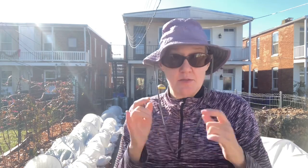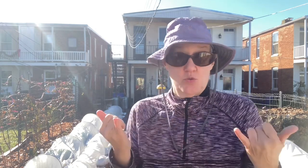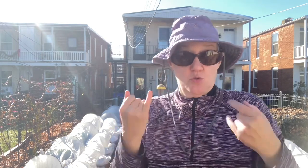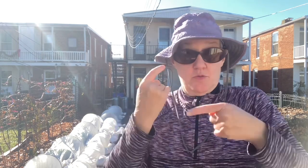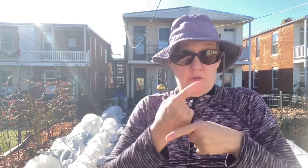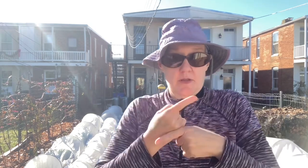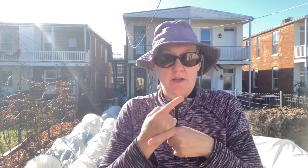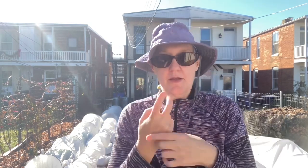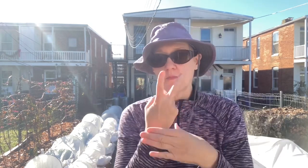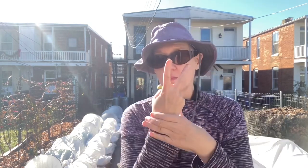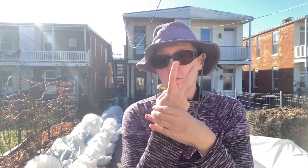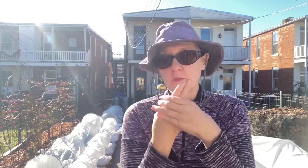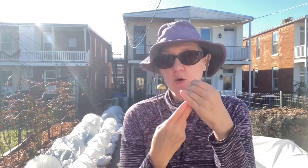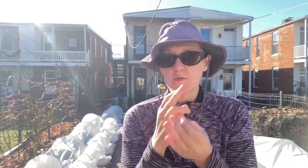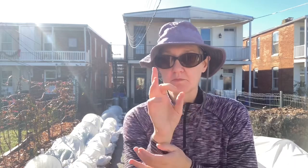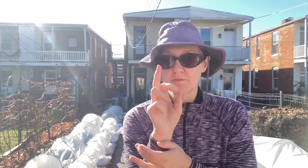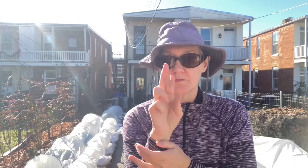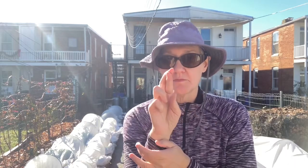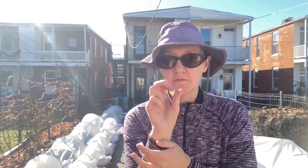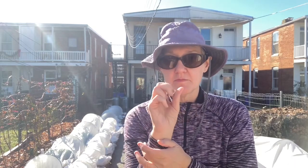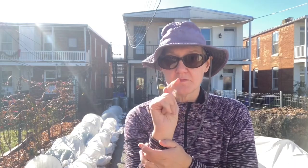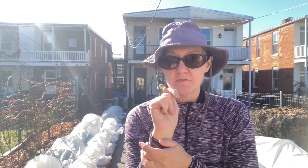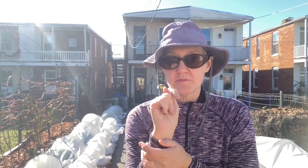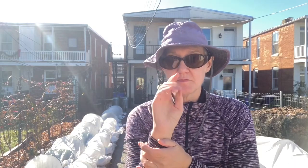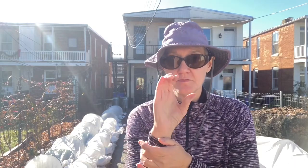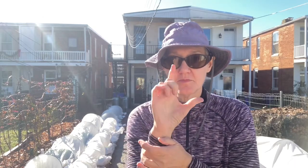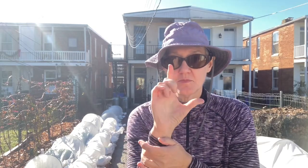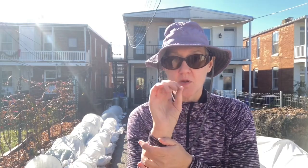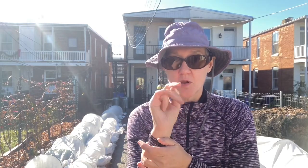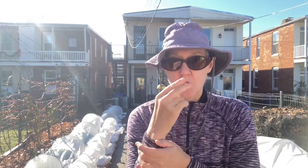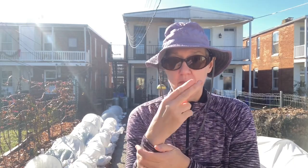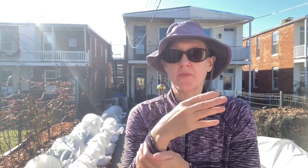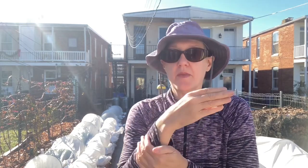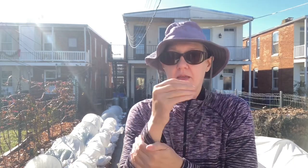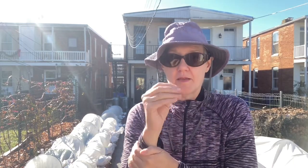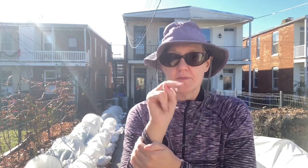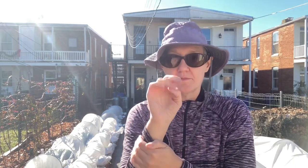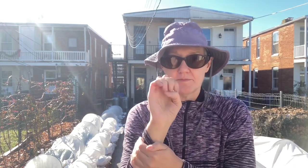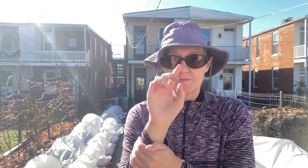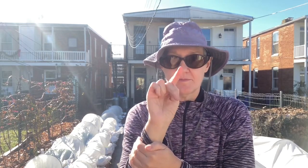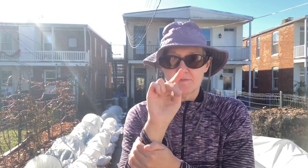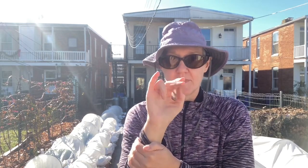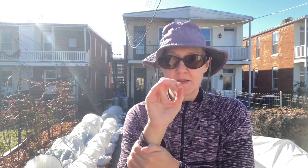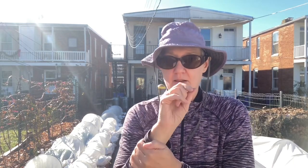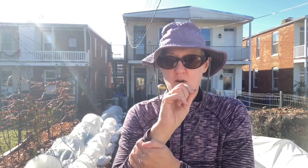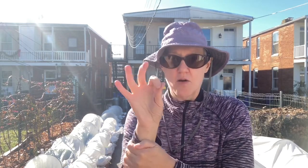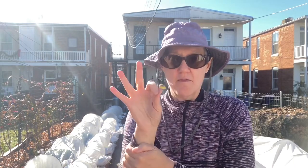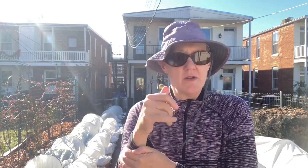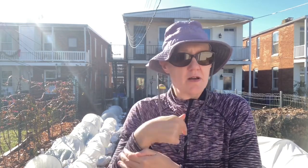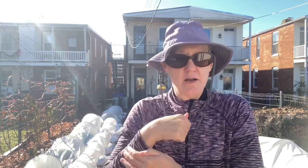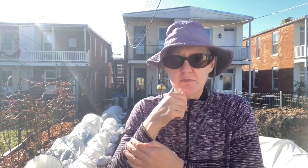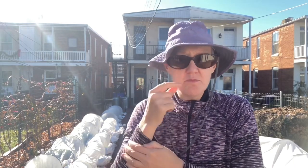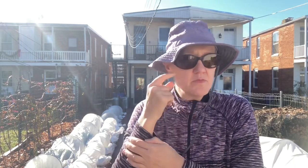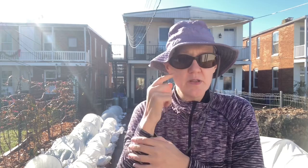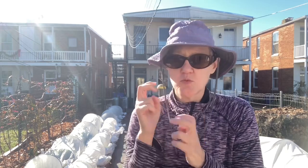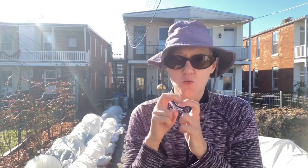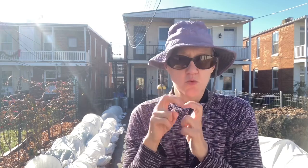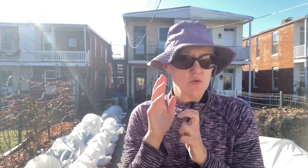26 degrees. So today we're going to take off both the frost cloth and